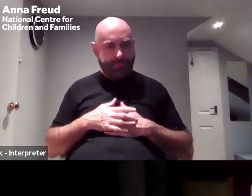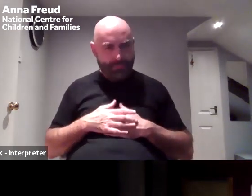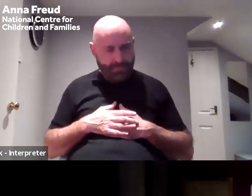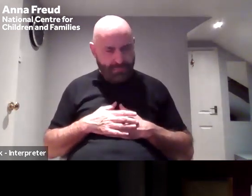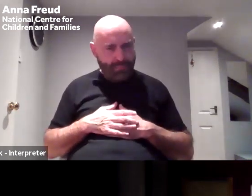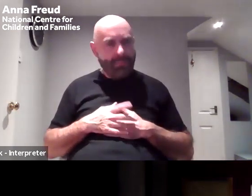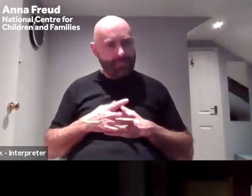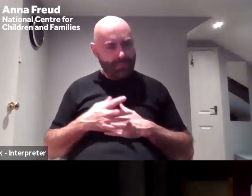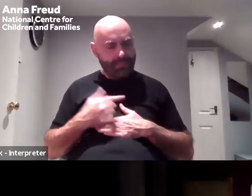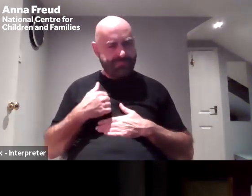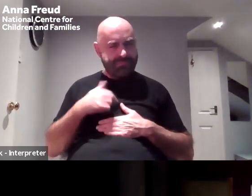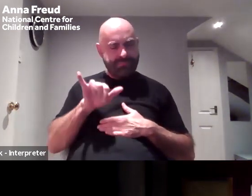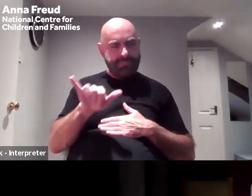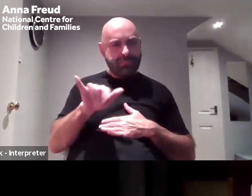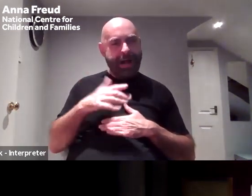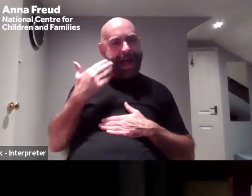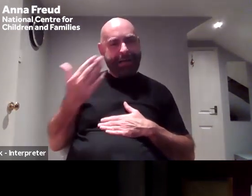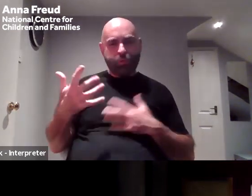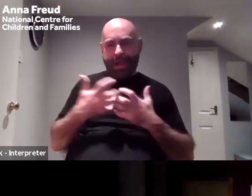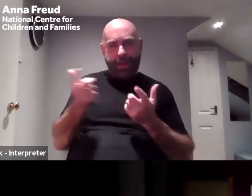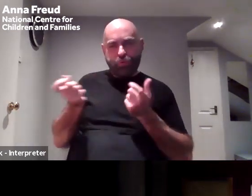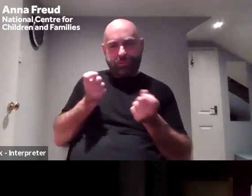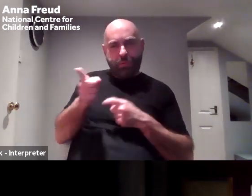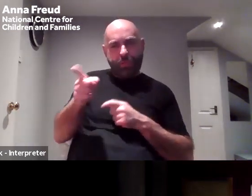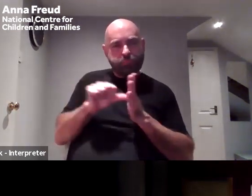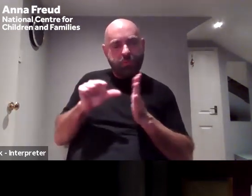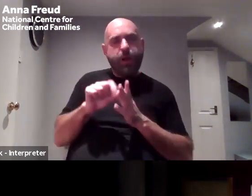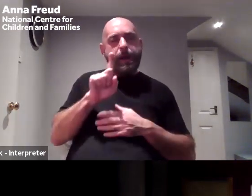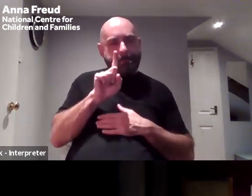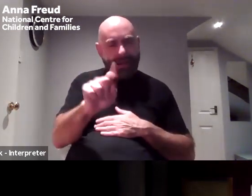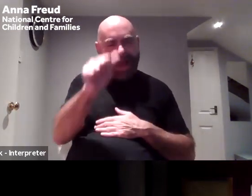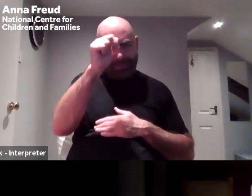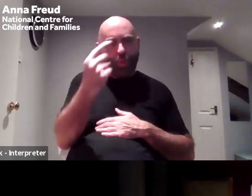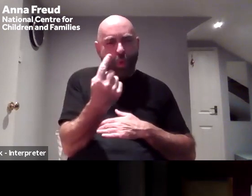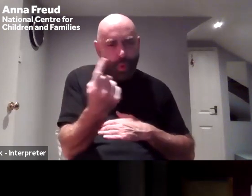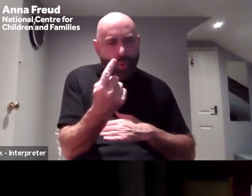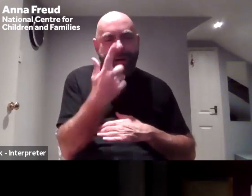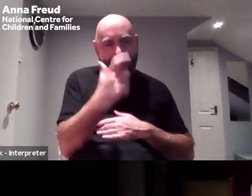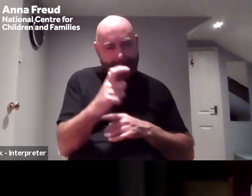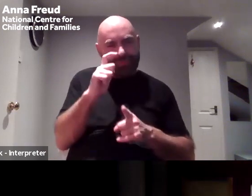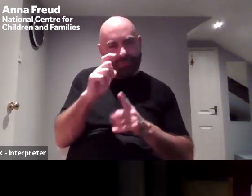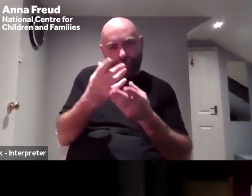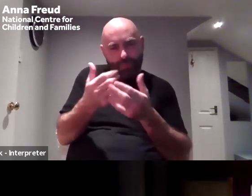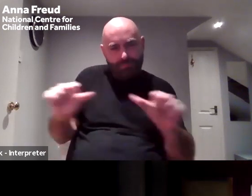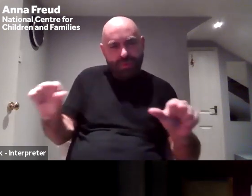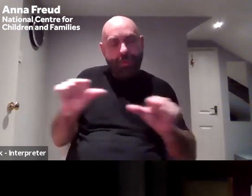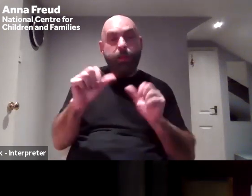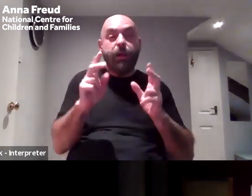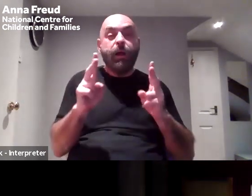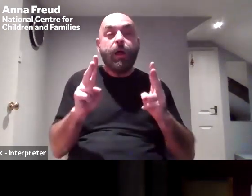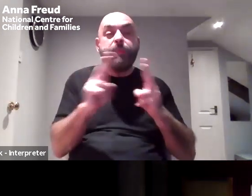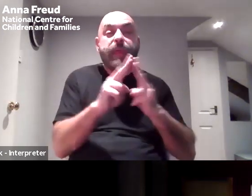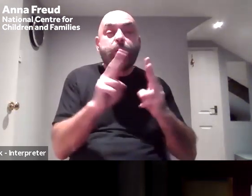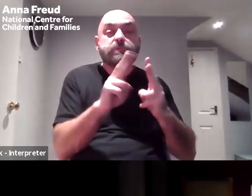to themselves, I don't know how to deal with this problem, but I know who does know how to deal with this problem. And they contact